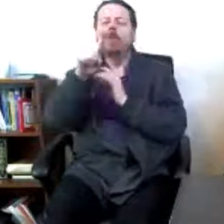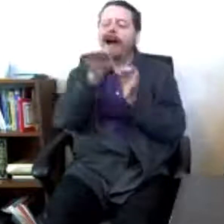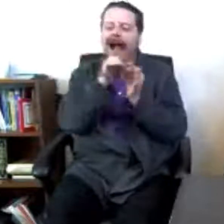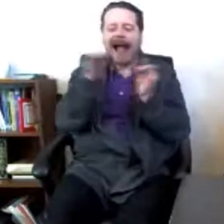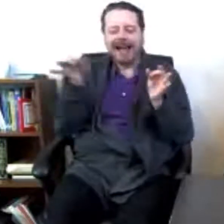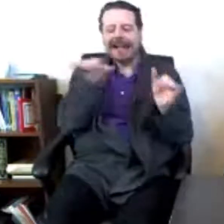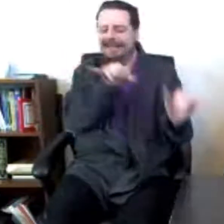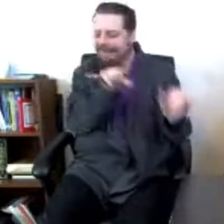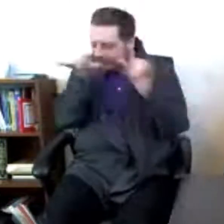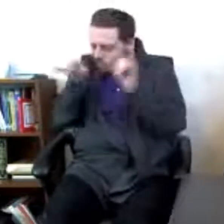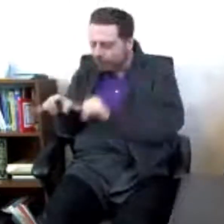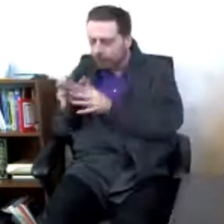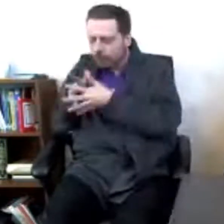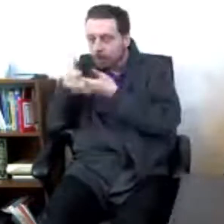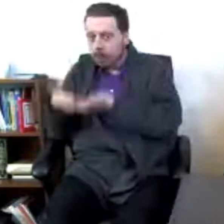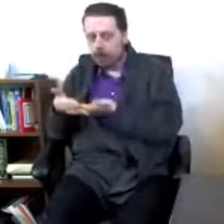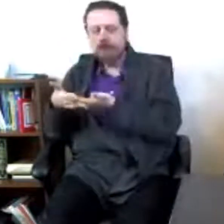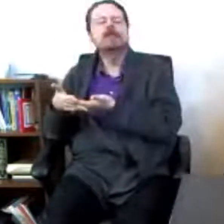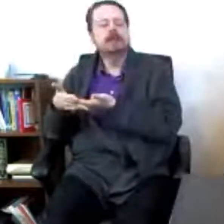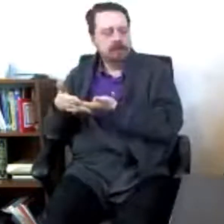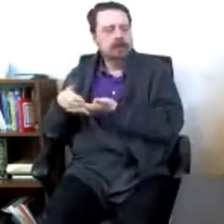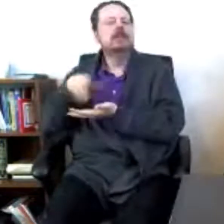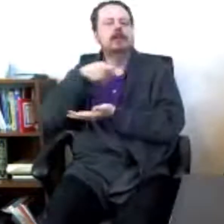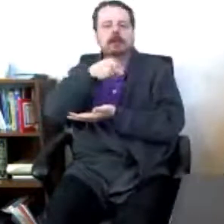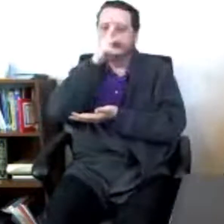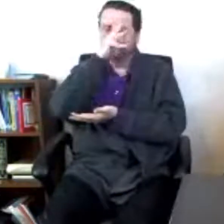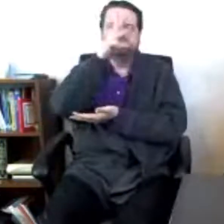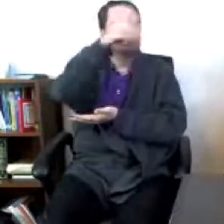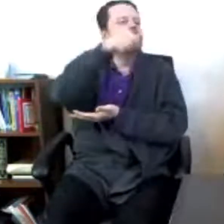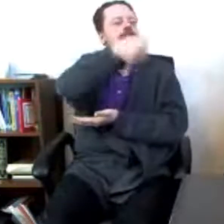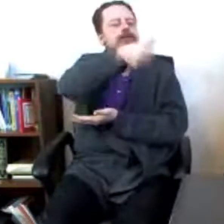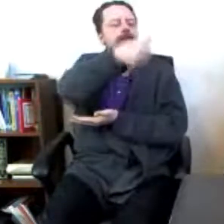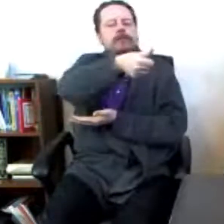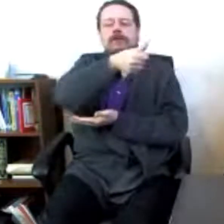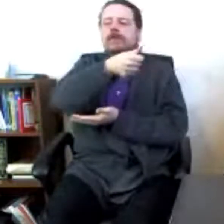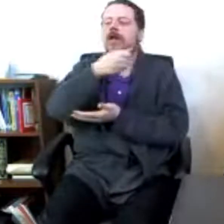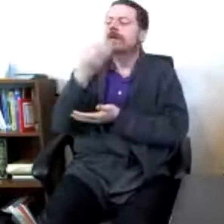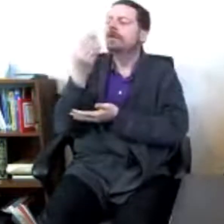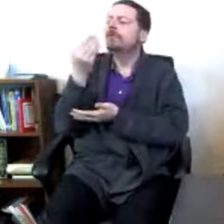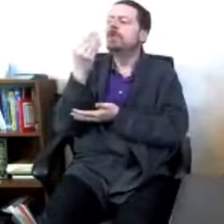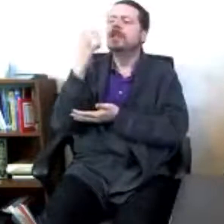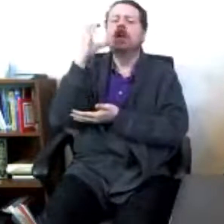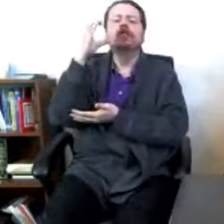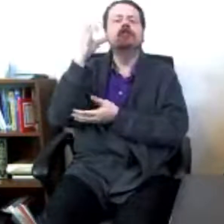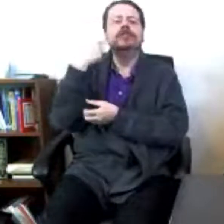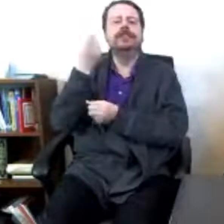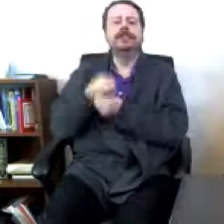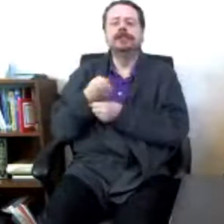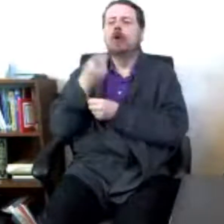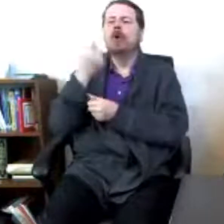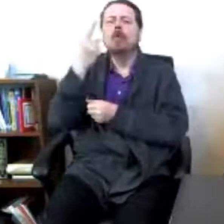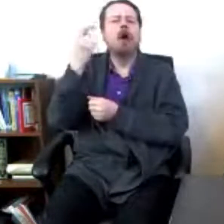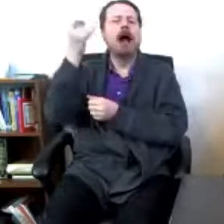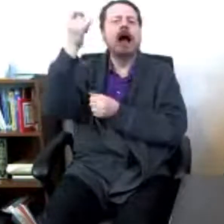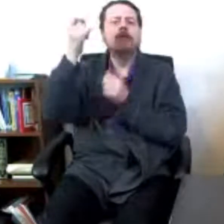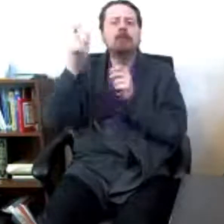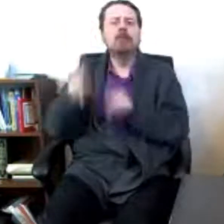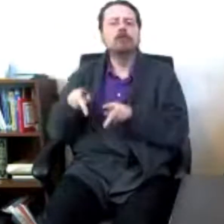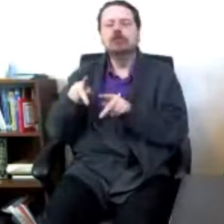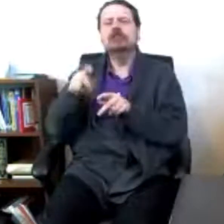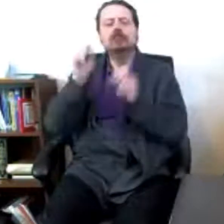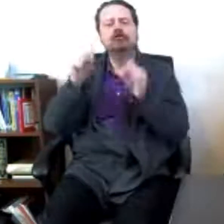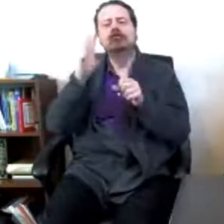it. And for 1400 years and more, no Arab was able to bring something like